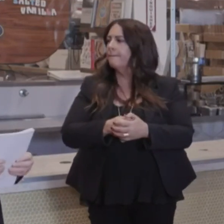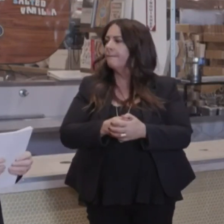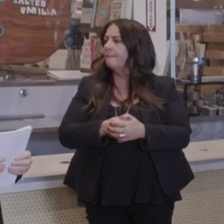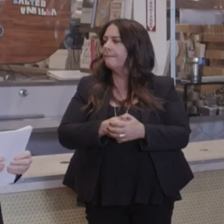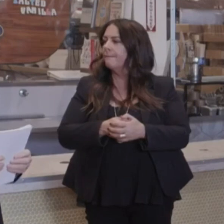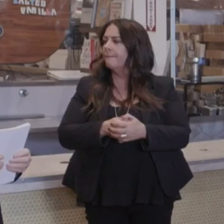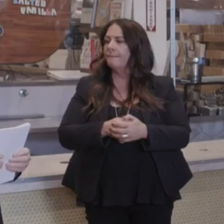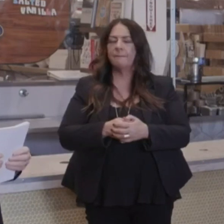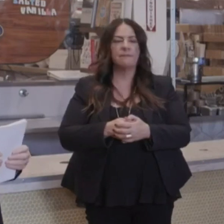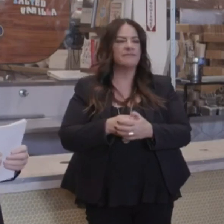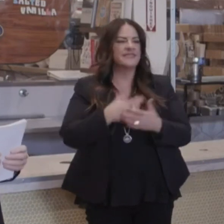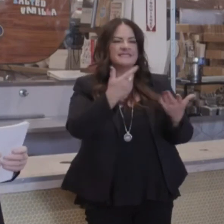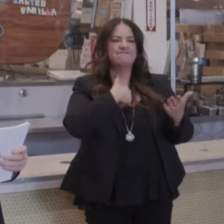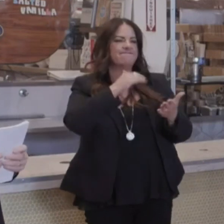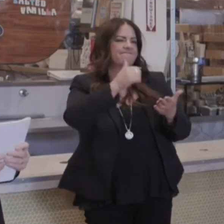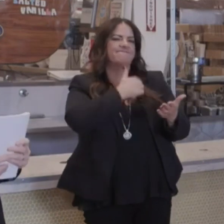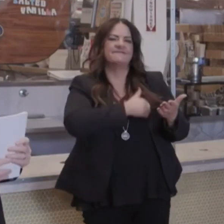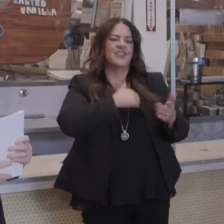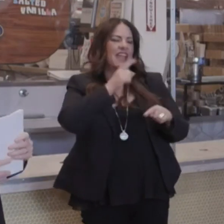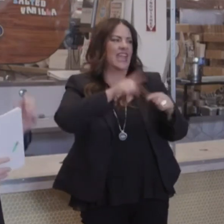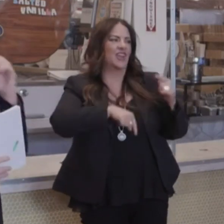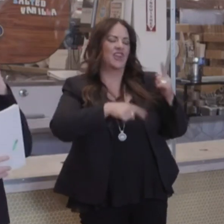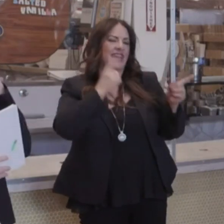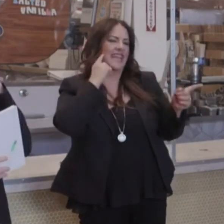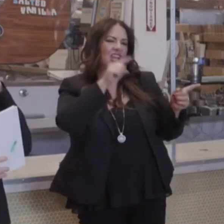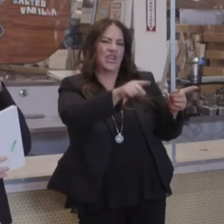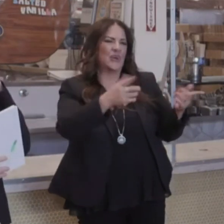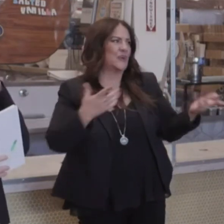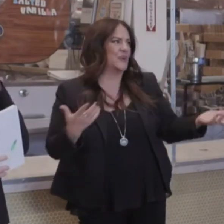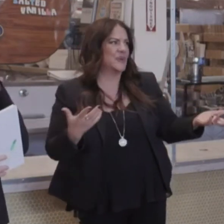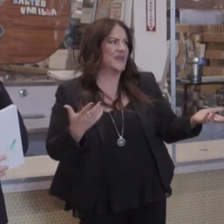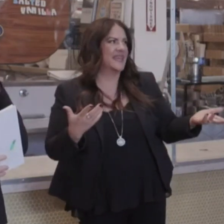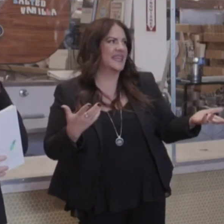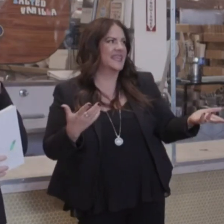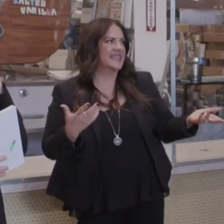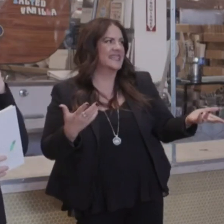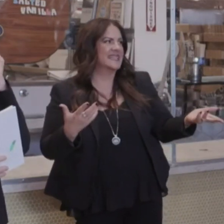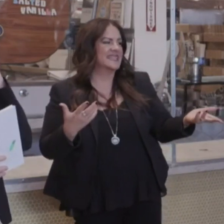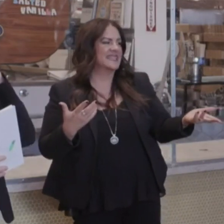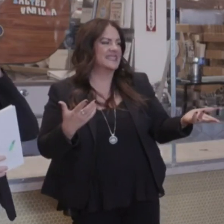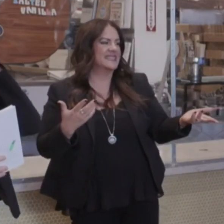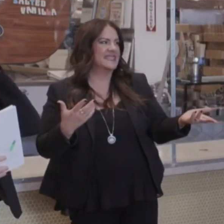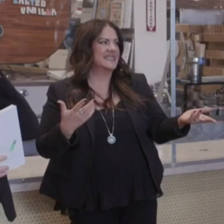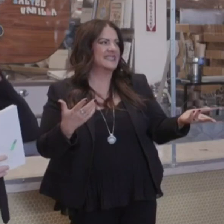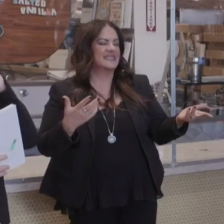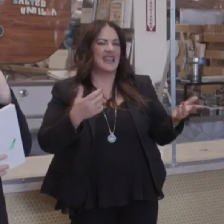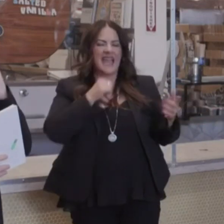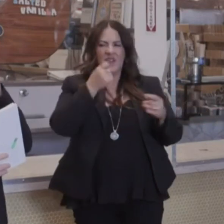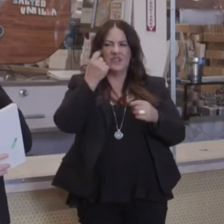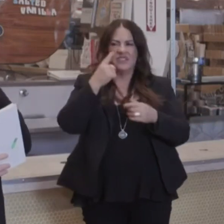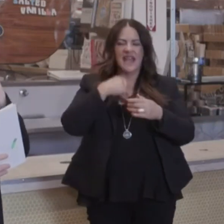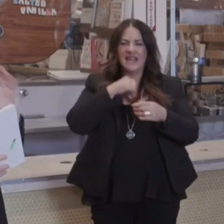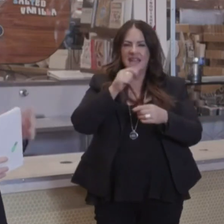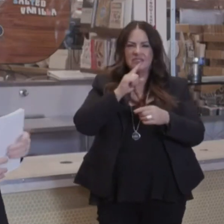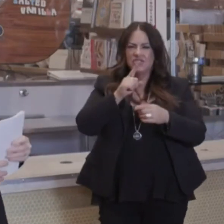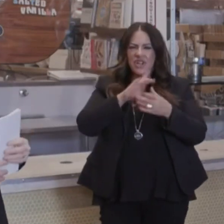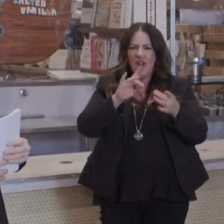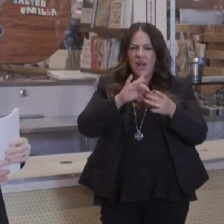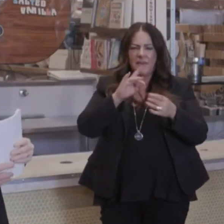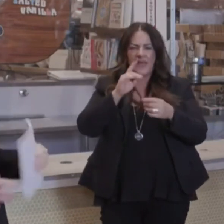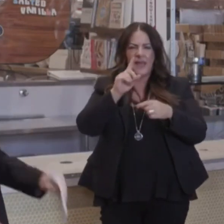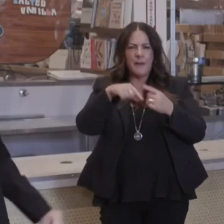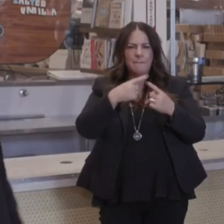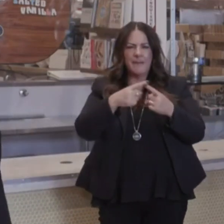I forgive me, I barely heard your comments. I certainly didn't hear that Assembly member's comments, so I can't even comment